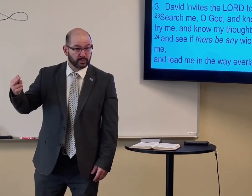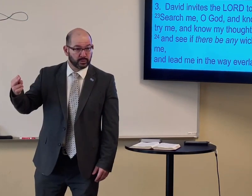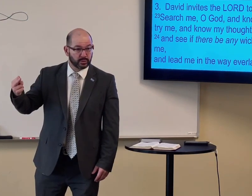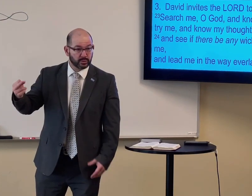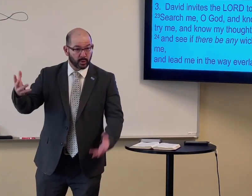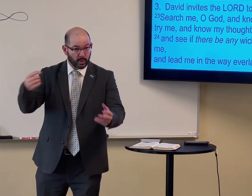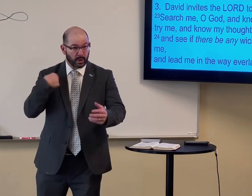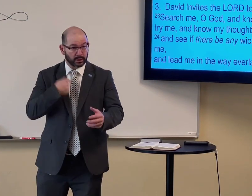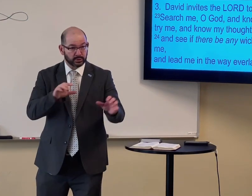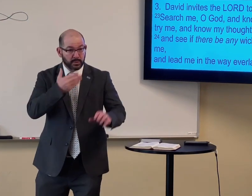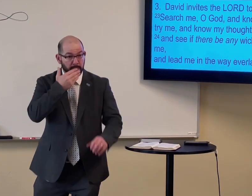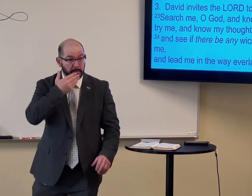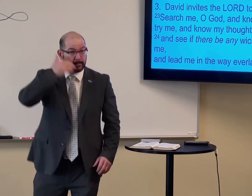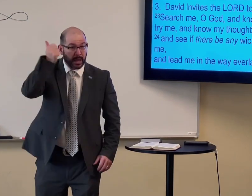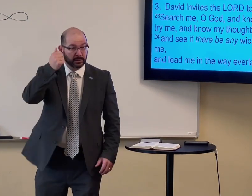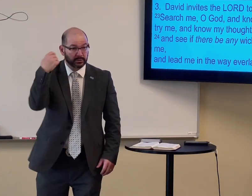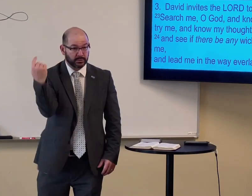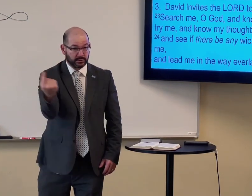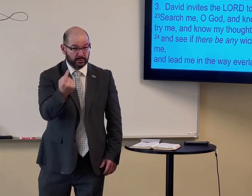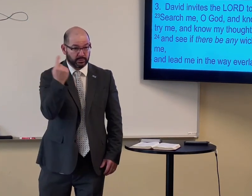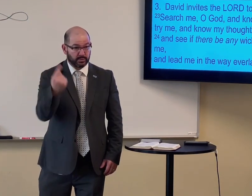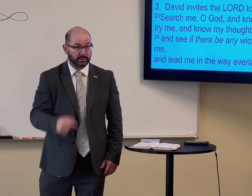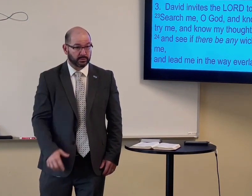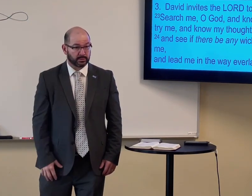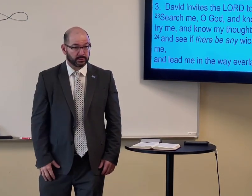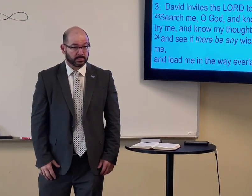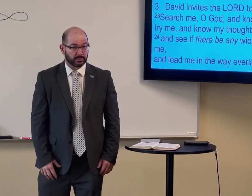Your coach wants us to be better, always.